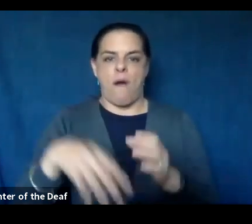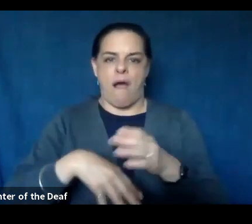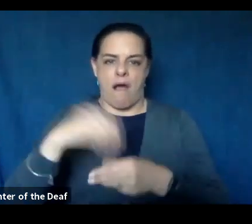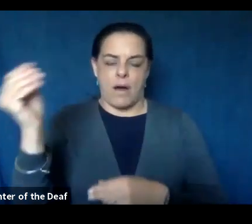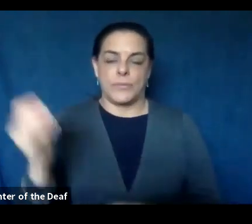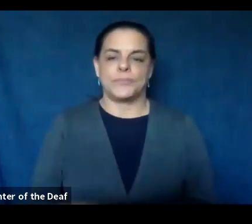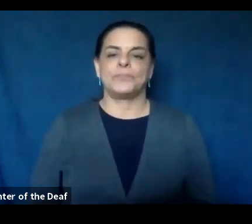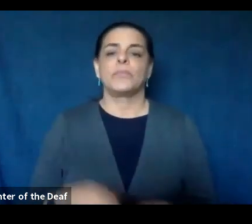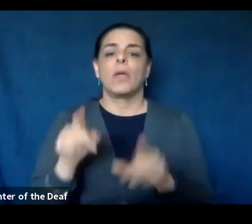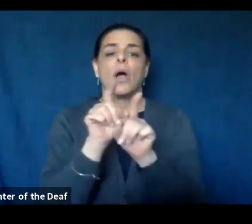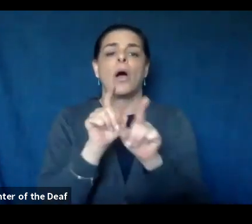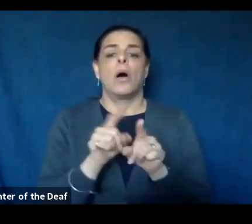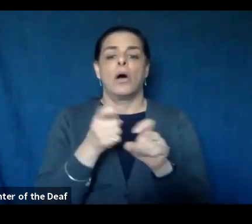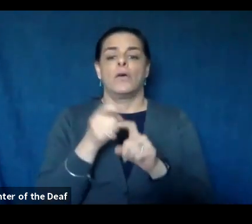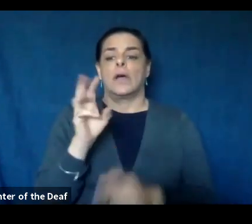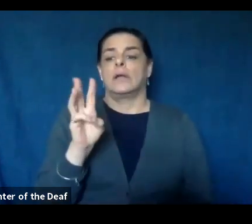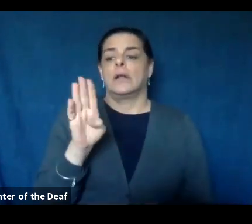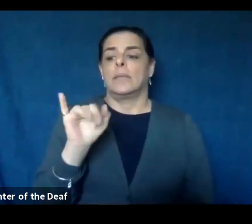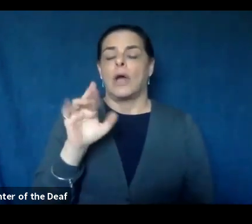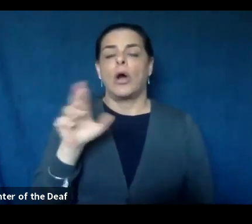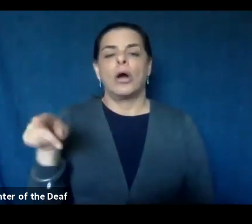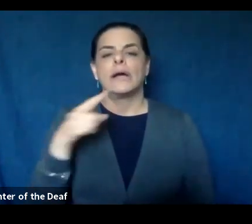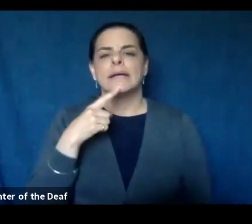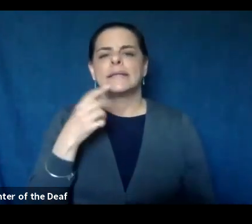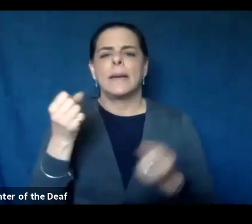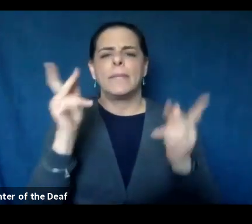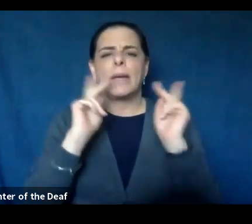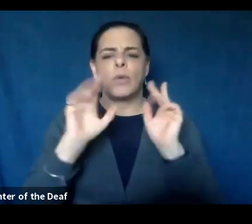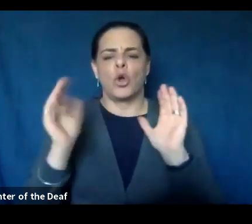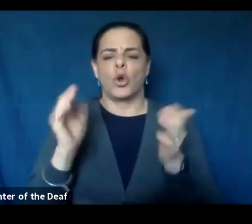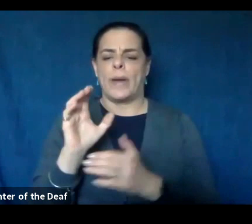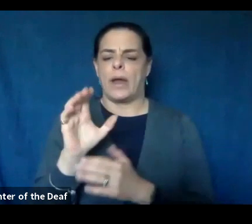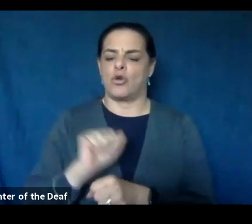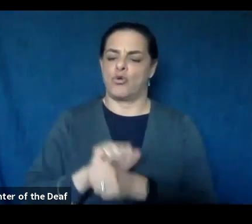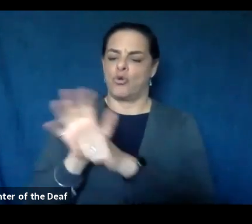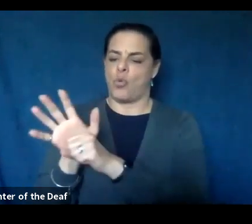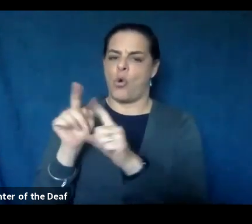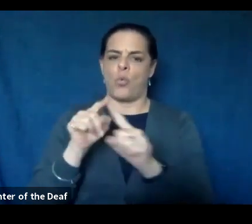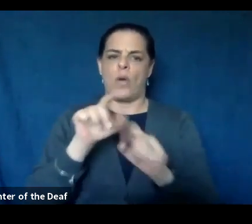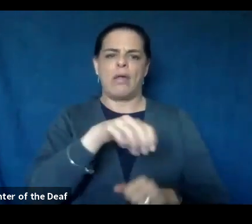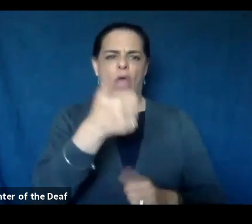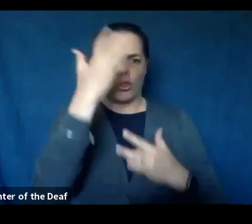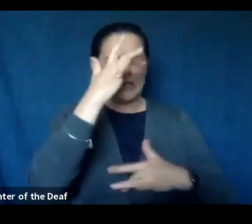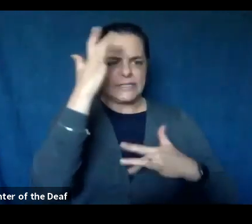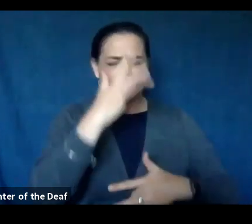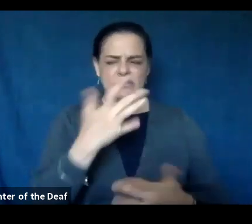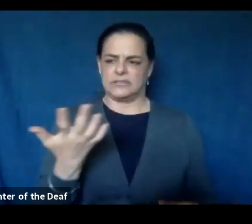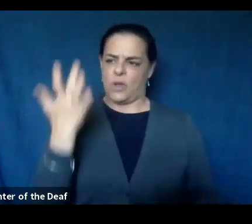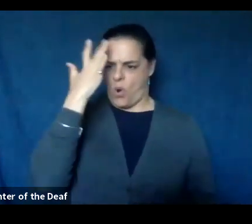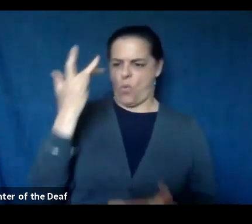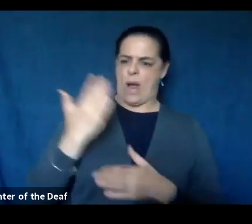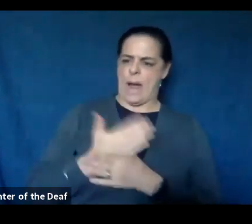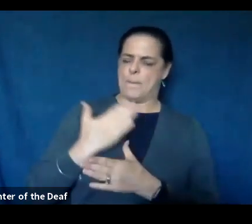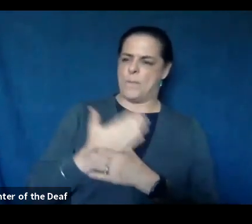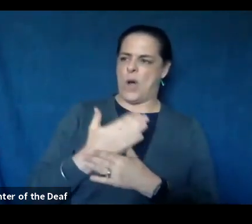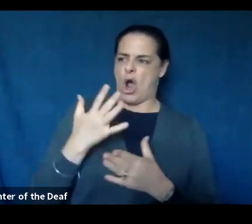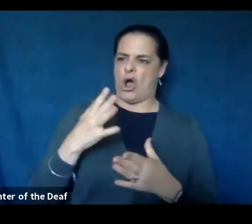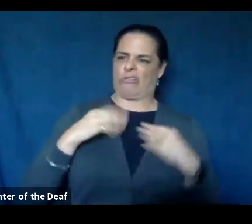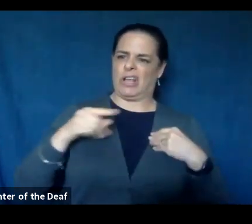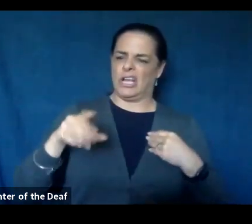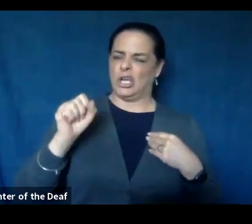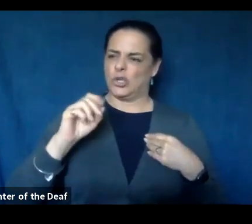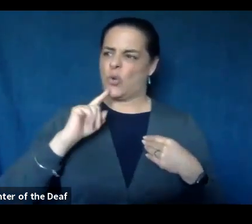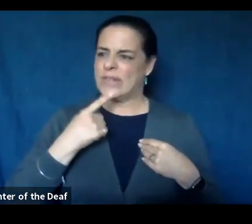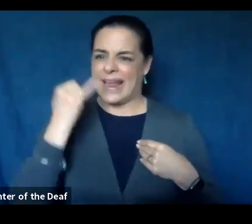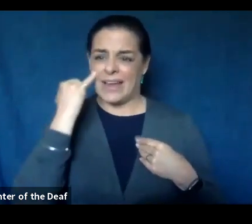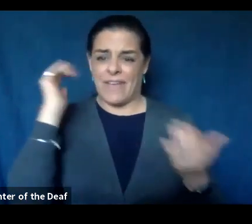Also from WBIR, they say there's a lot of people comparing the coronavirus to other diseases, asking why bother taking this so seriously if fewer people